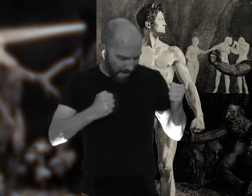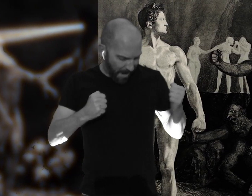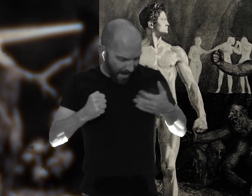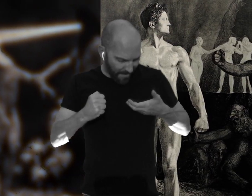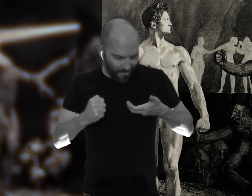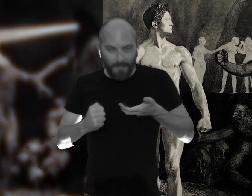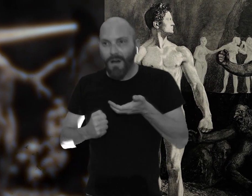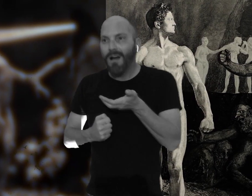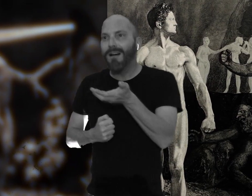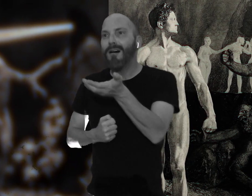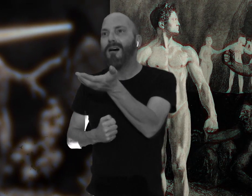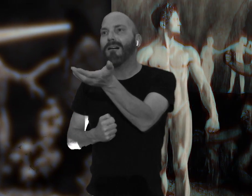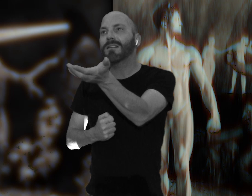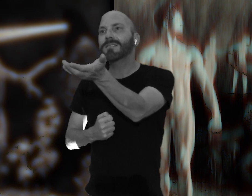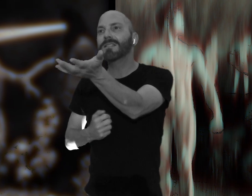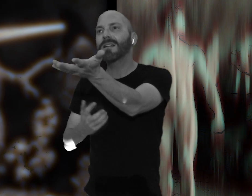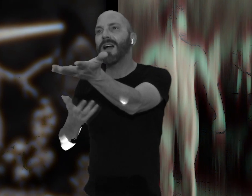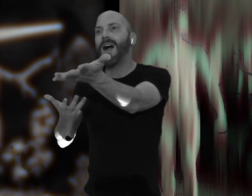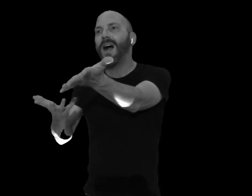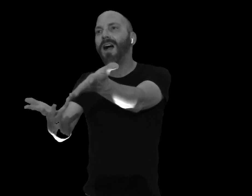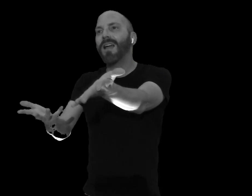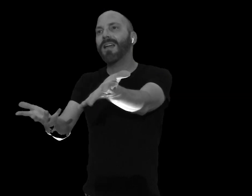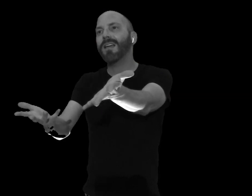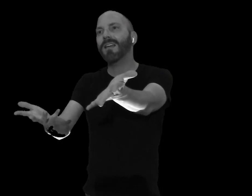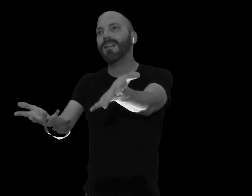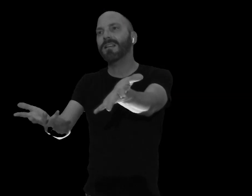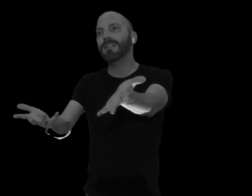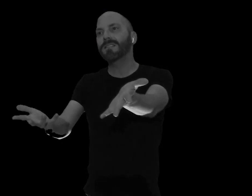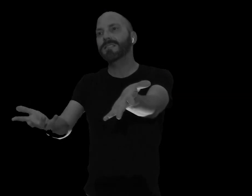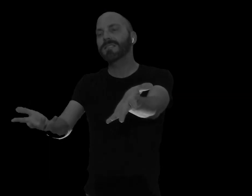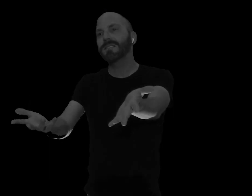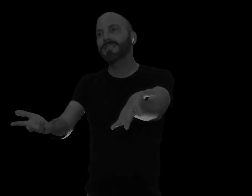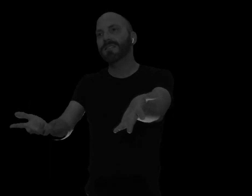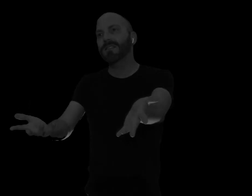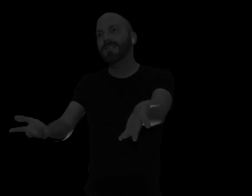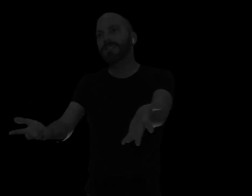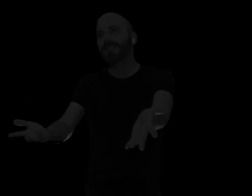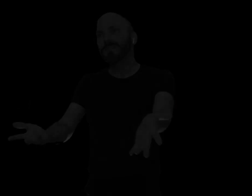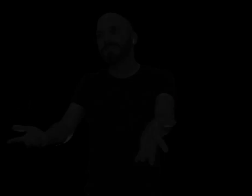Say goodbye to my heart tonight.